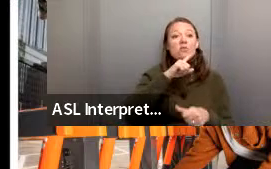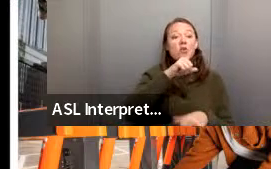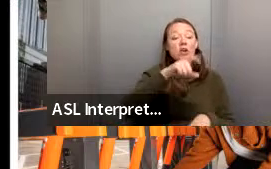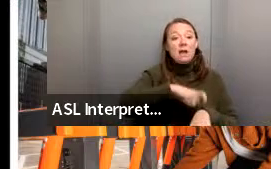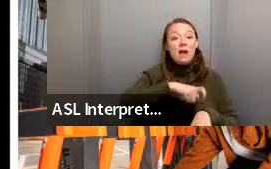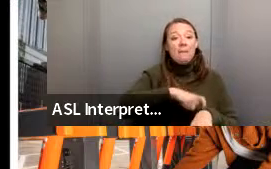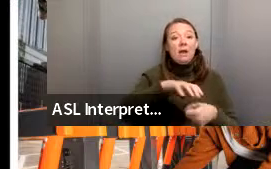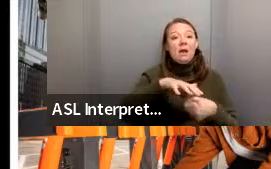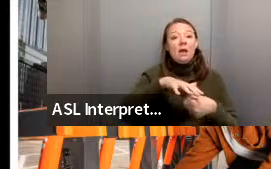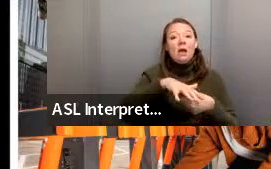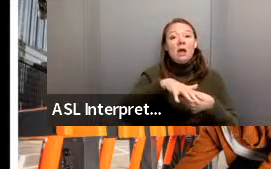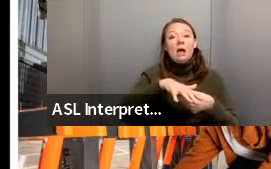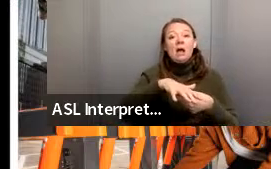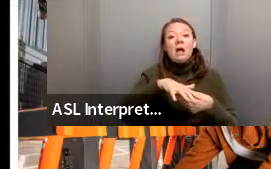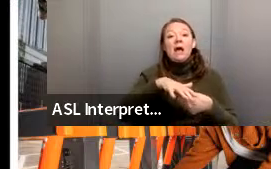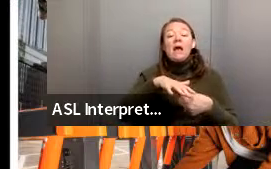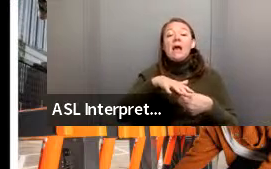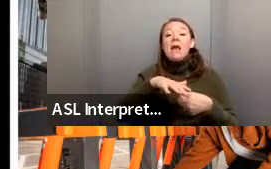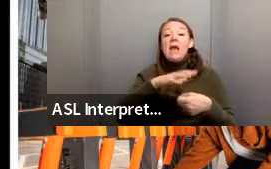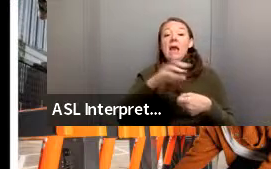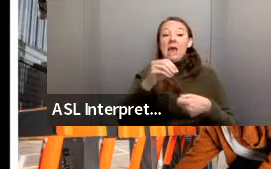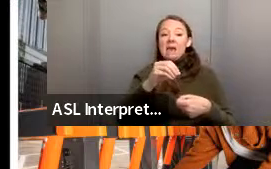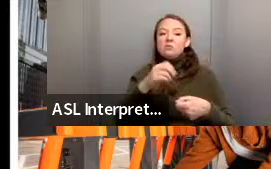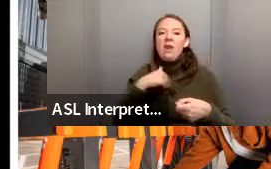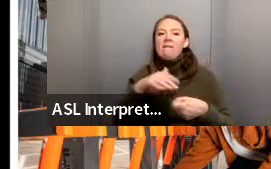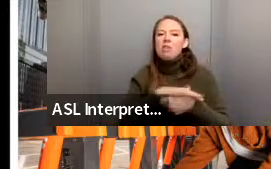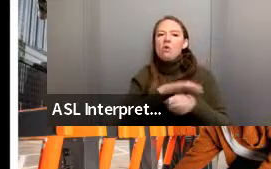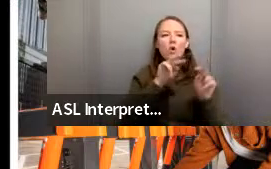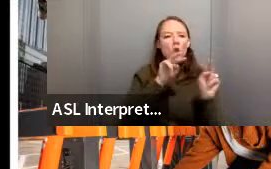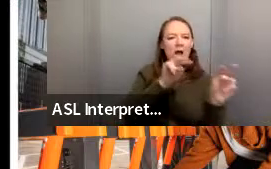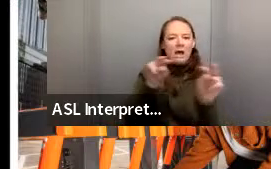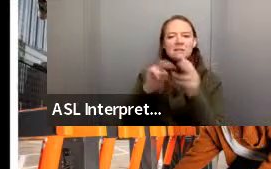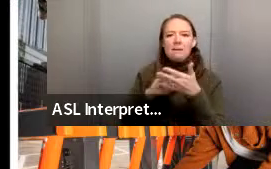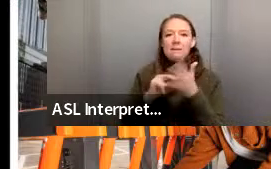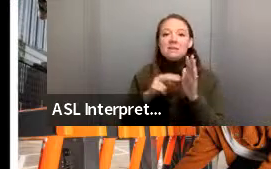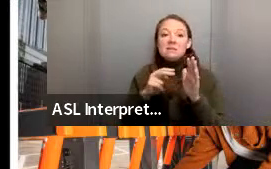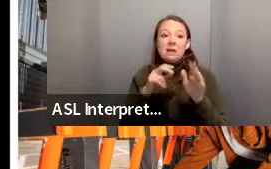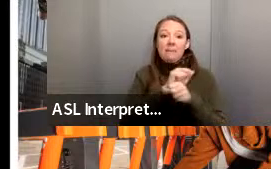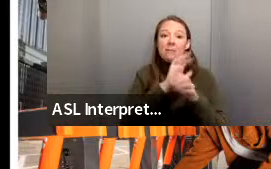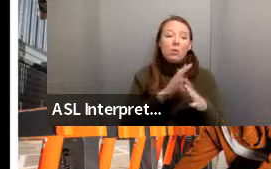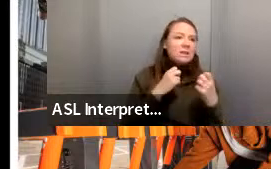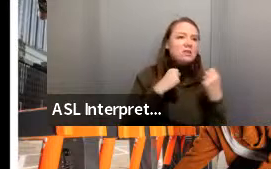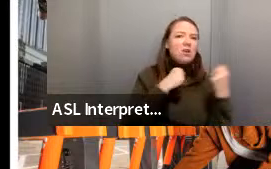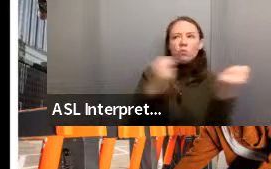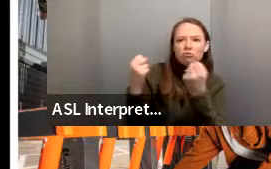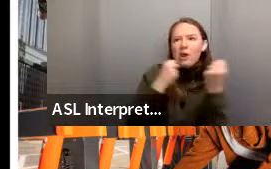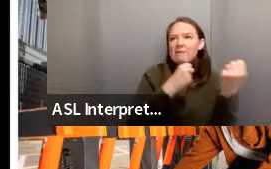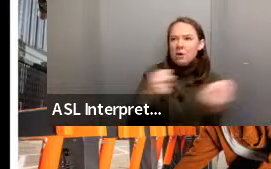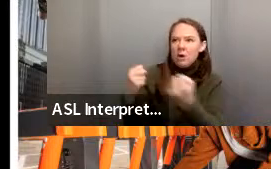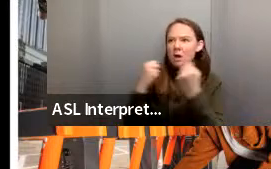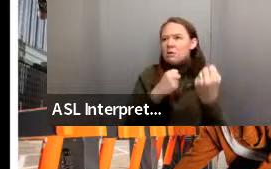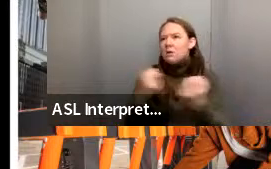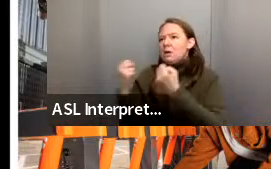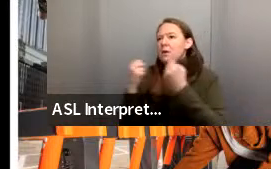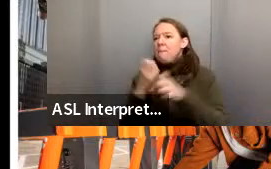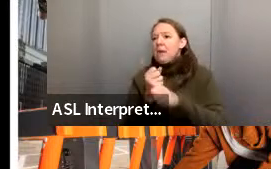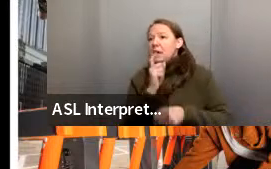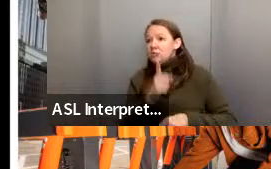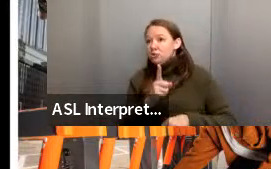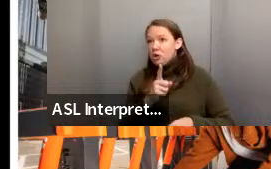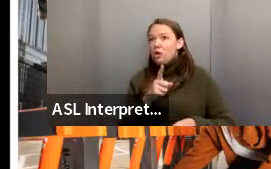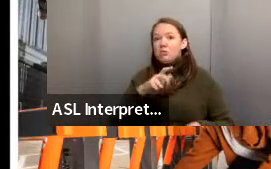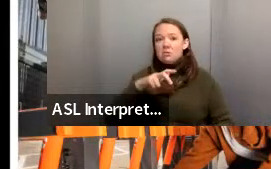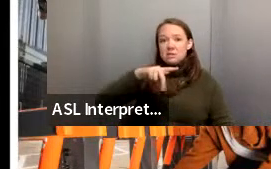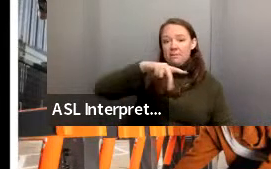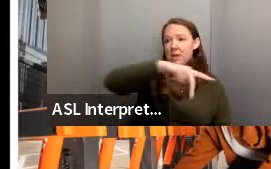street, our employees driving around town, to make sure the share scooter program is accessible for both people who utilize the services